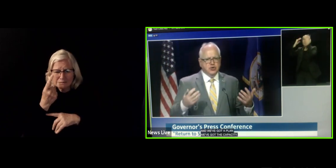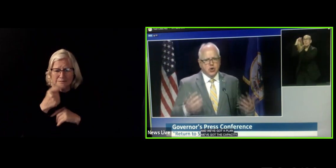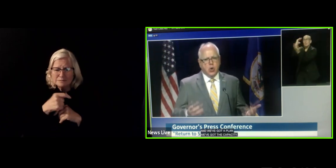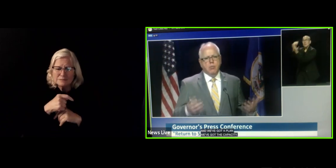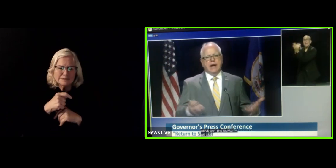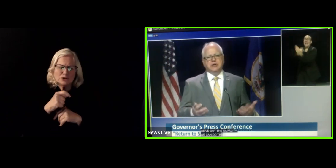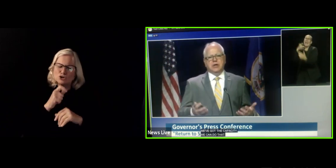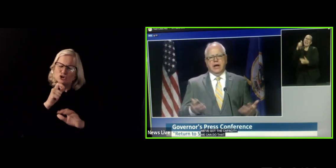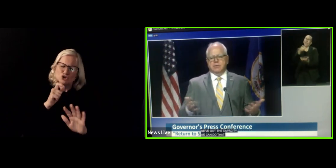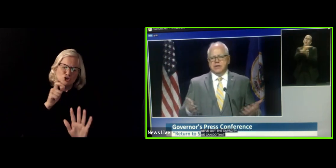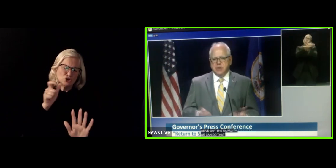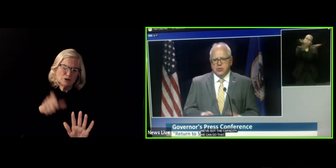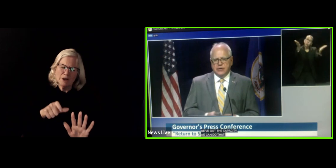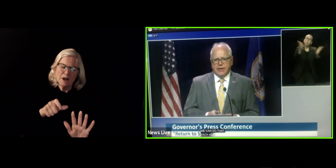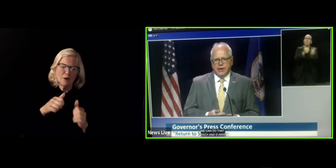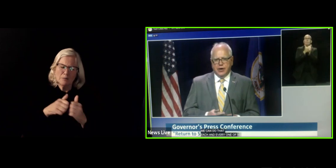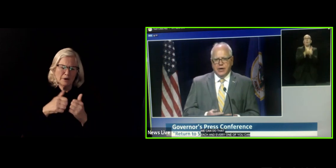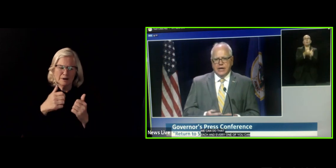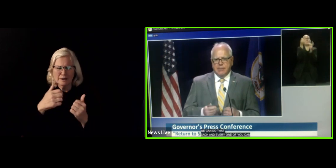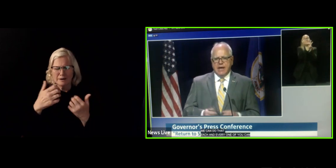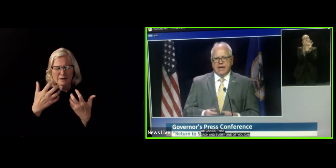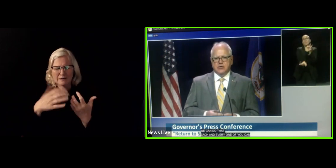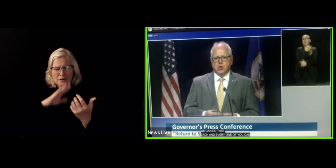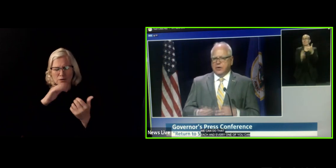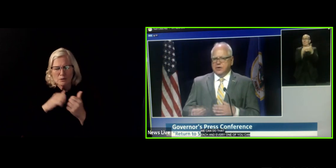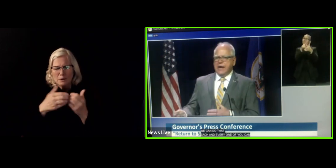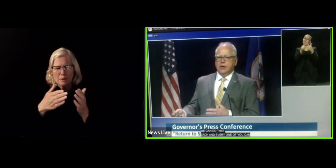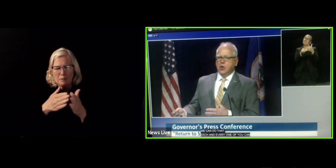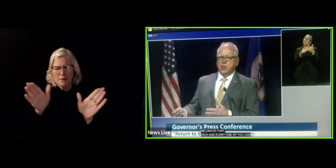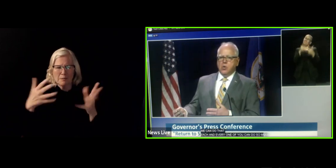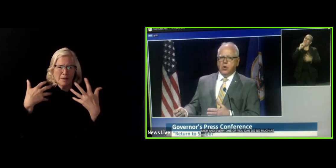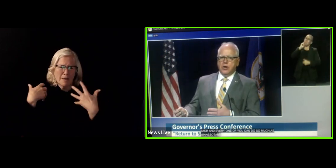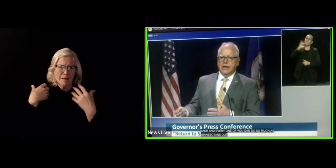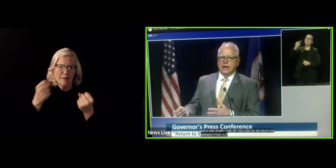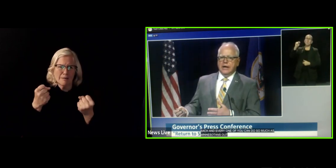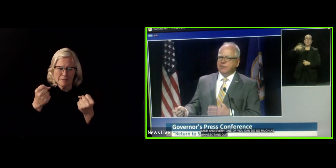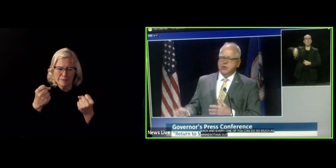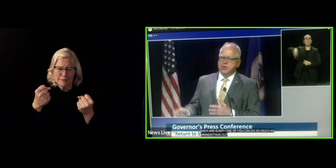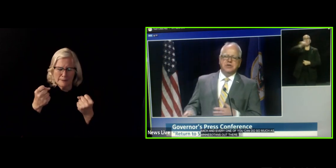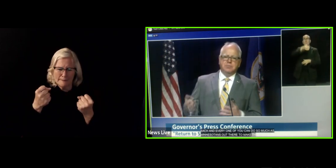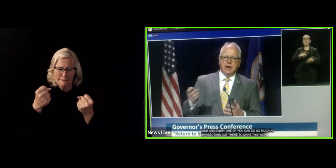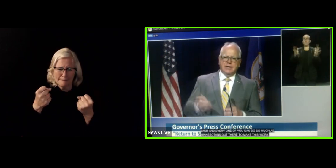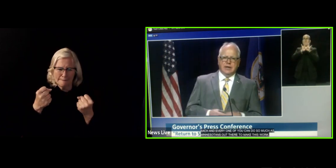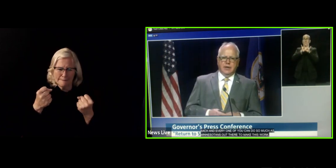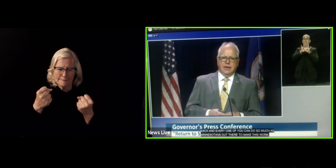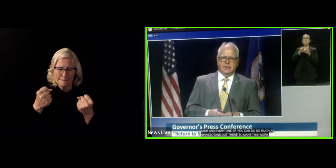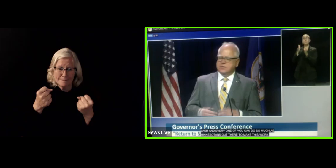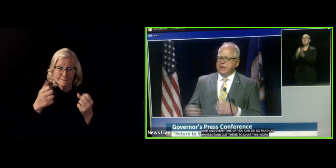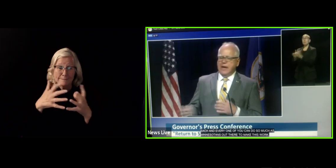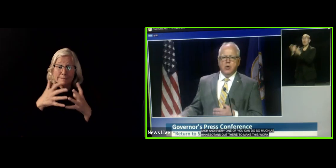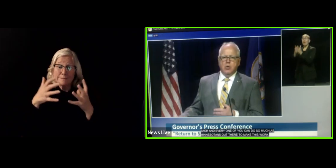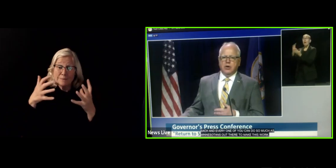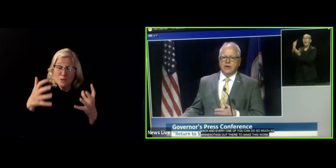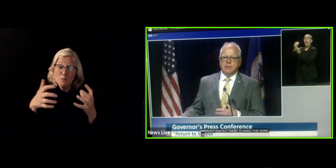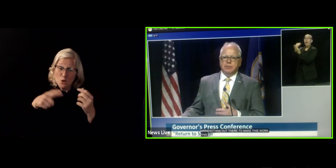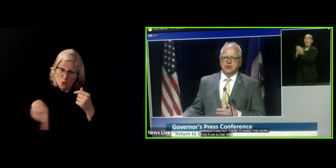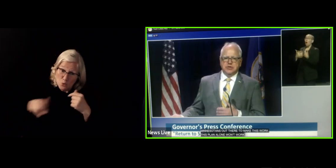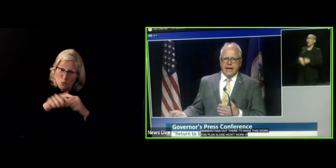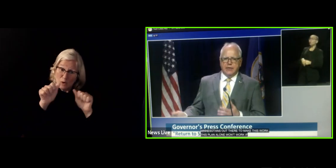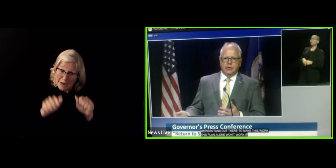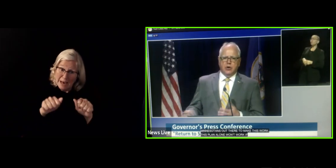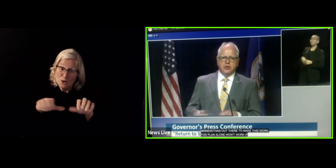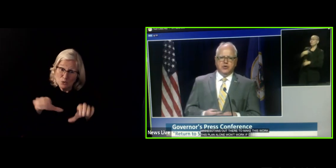do so much as Minnesotans out there to make this work. This plan alone won't work if community spread accelerates. This plan won't work if people